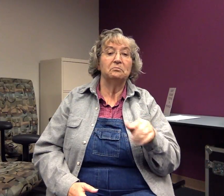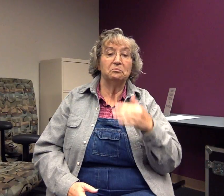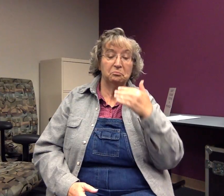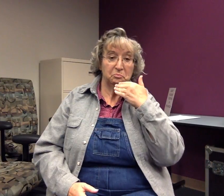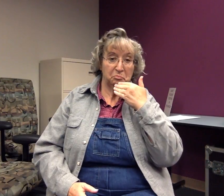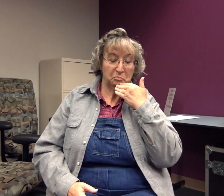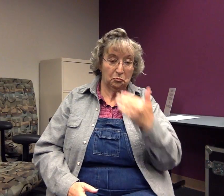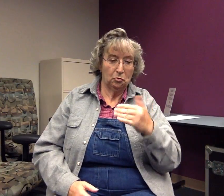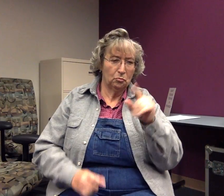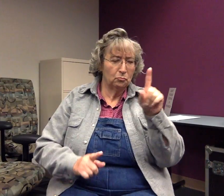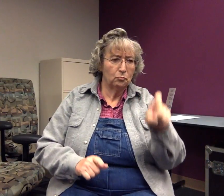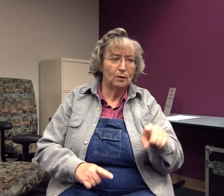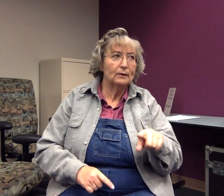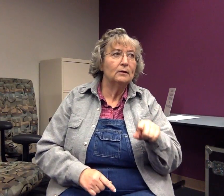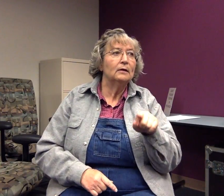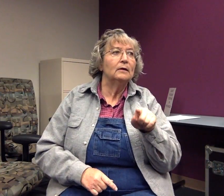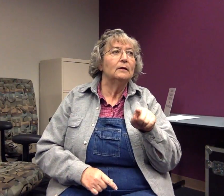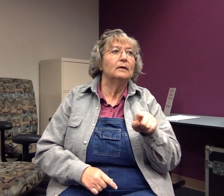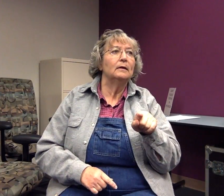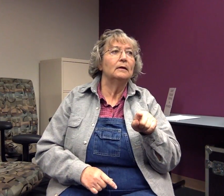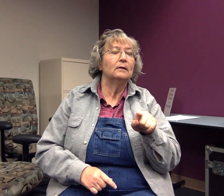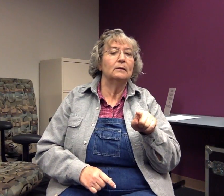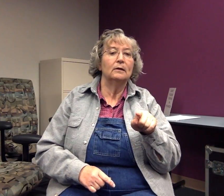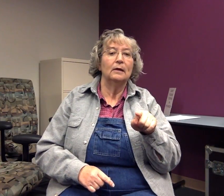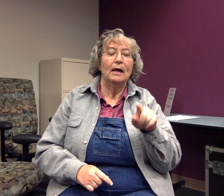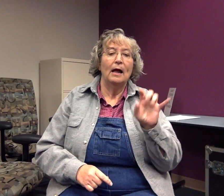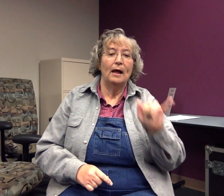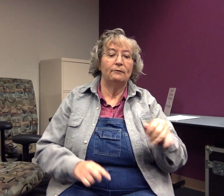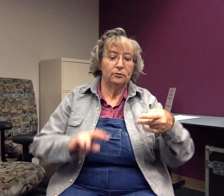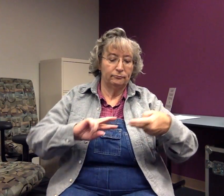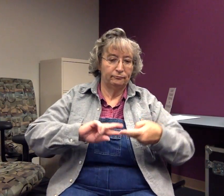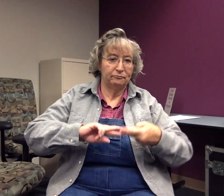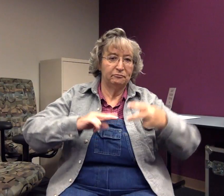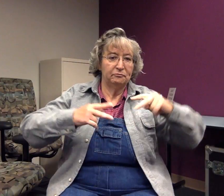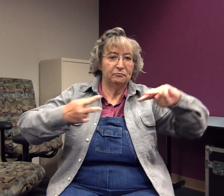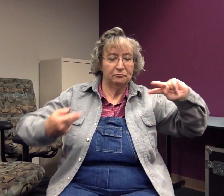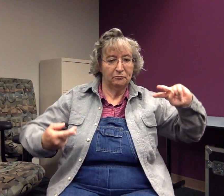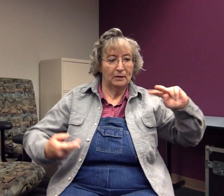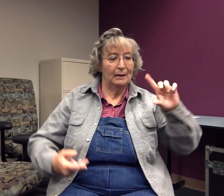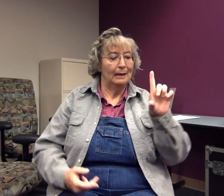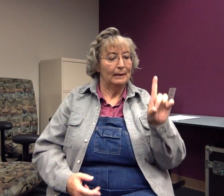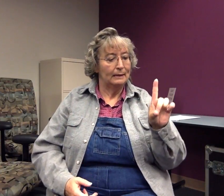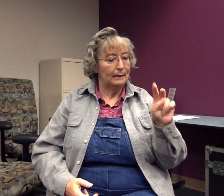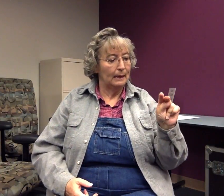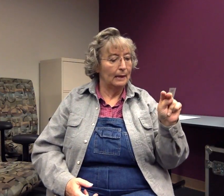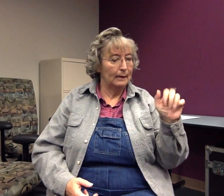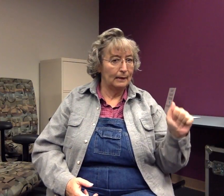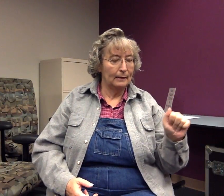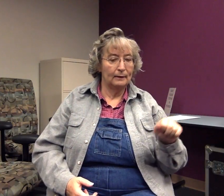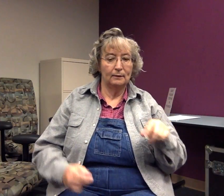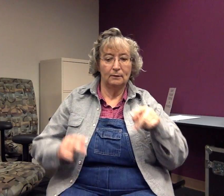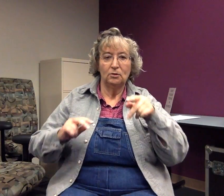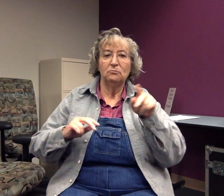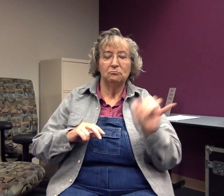material, DNA and RNA. Genes are like a computer program that controls all of an organism's functions. The genetic